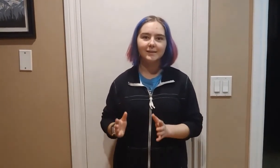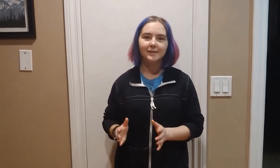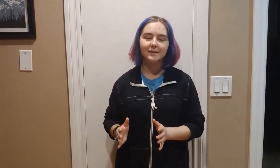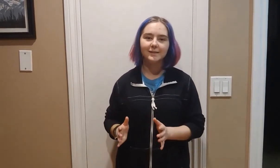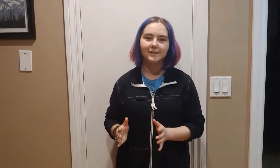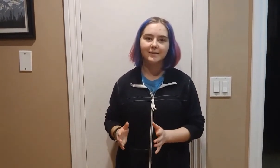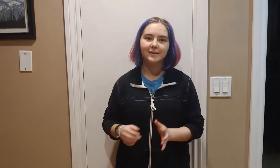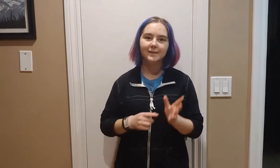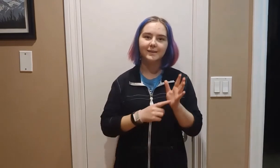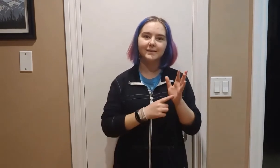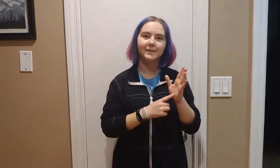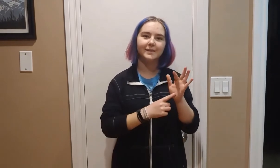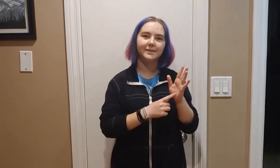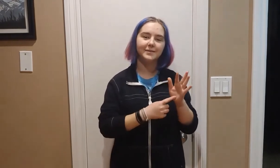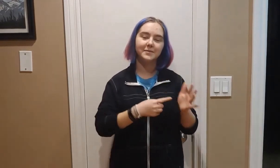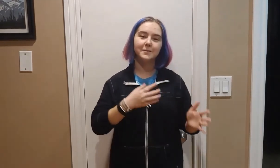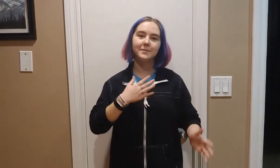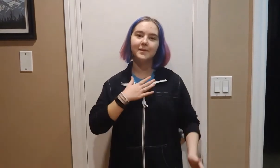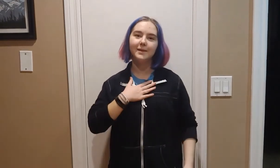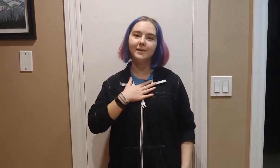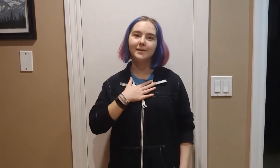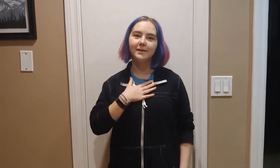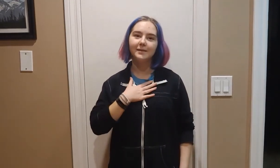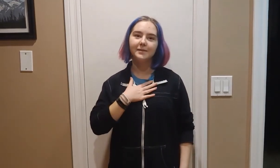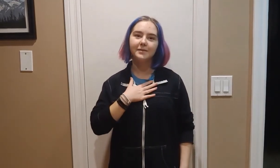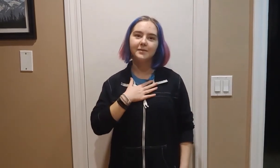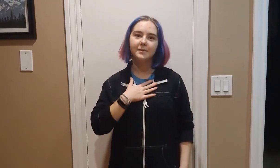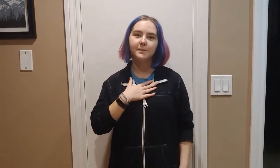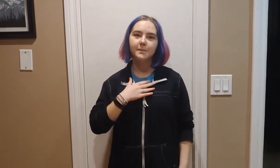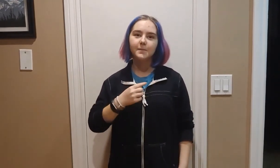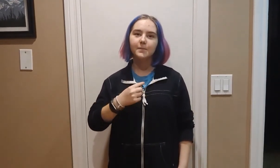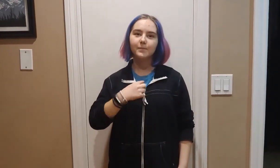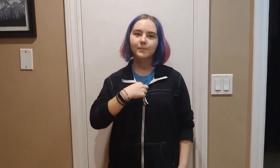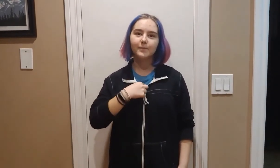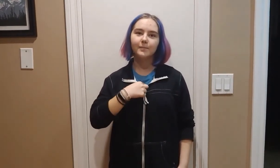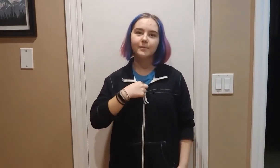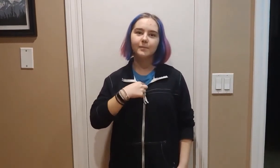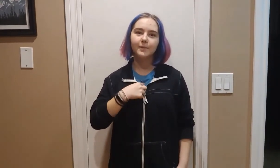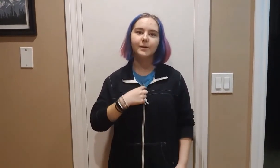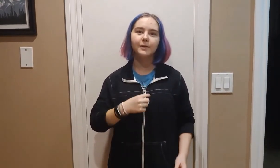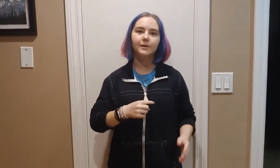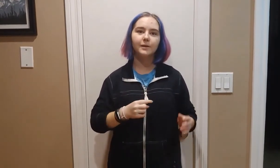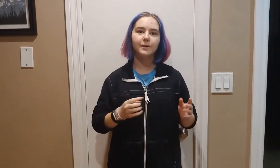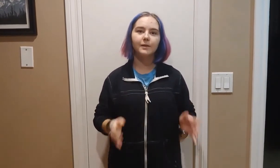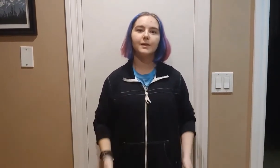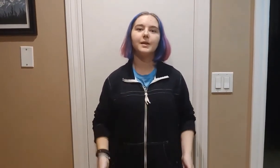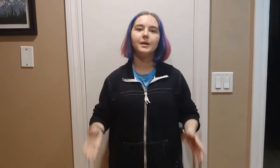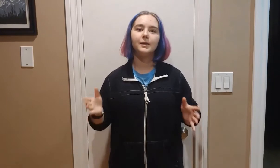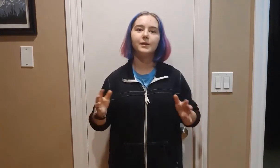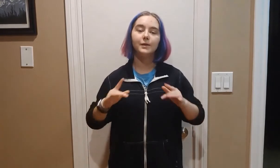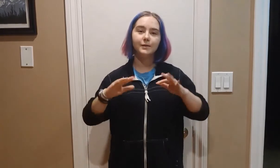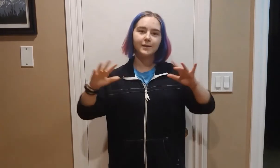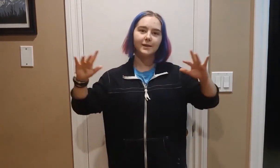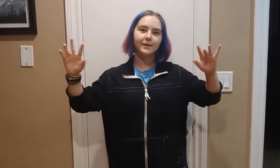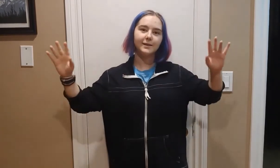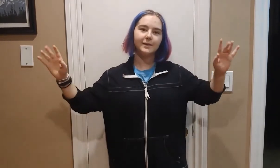This little light of mine, I'm gonna let it